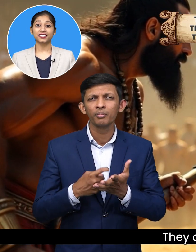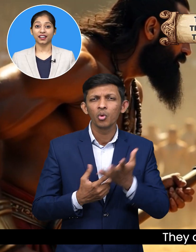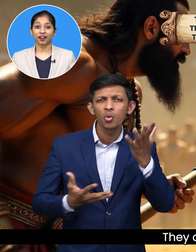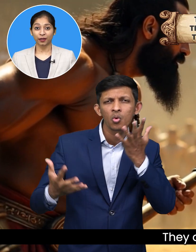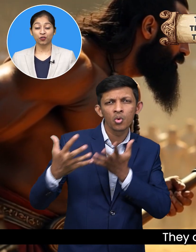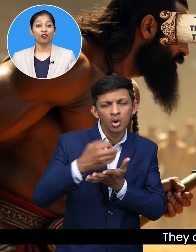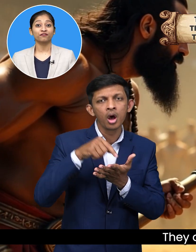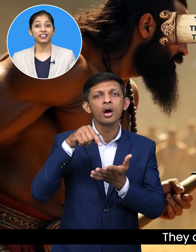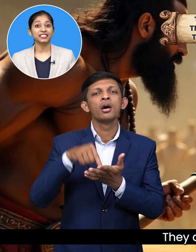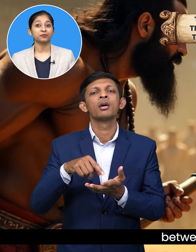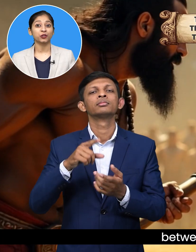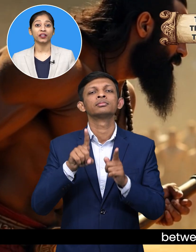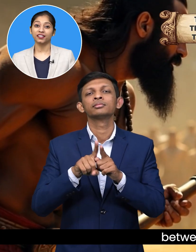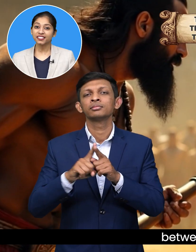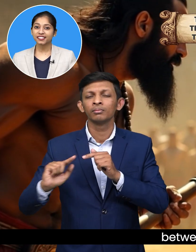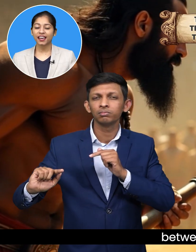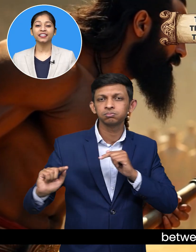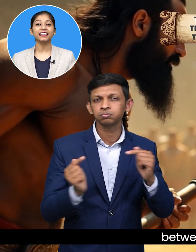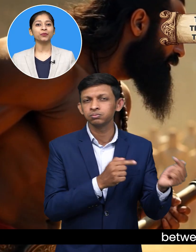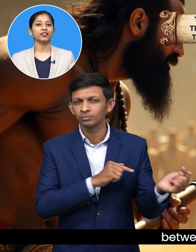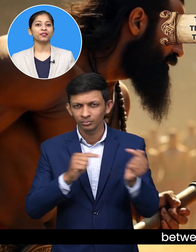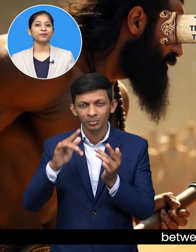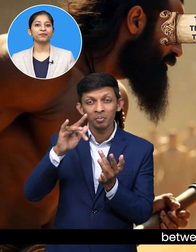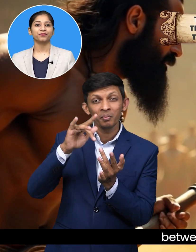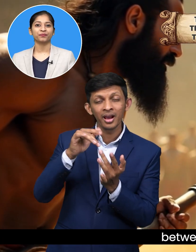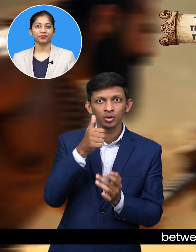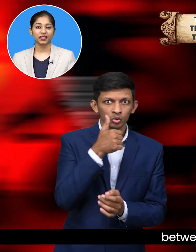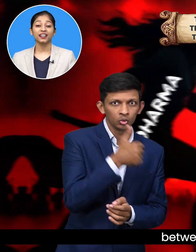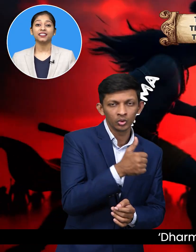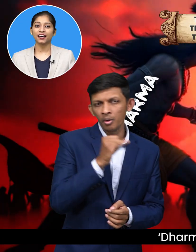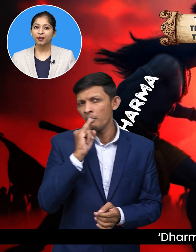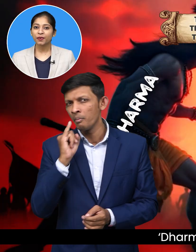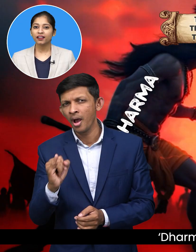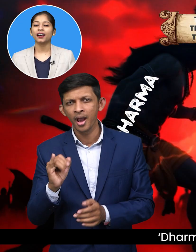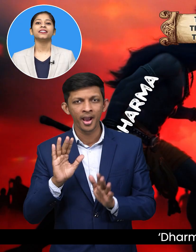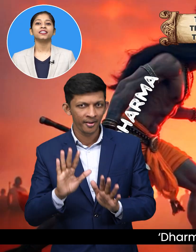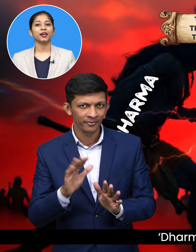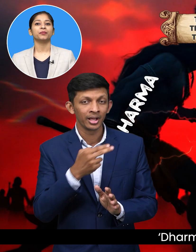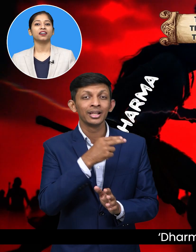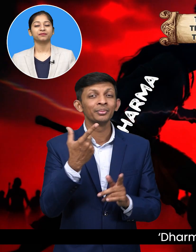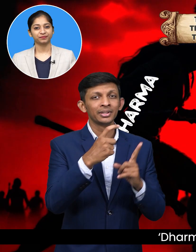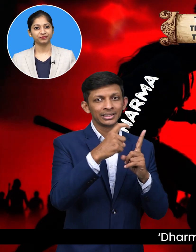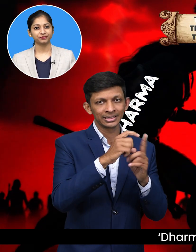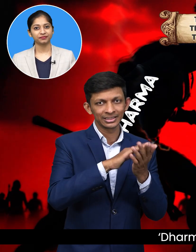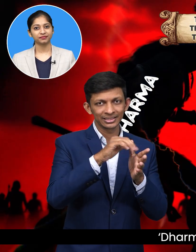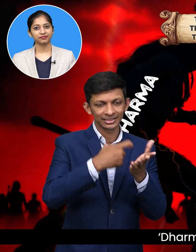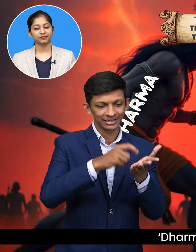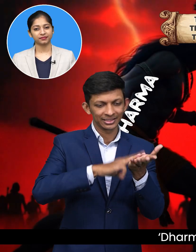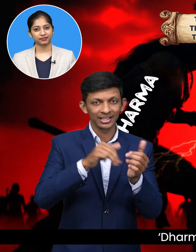They describe conflicts between good and evil, dharma and adharma.